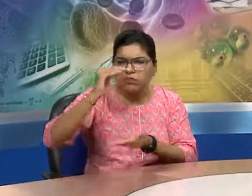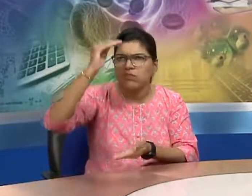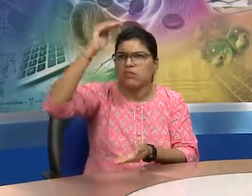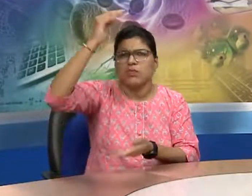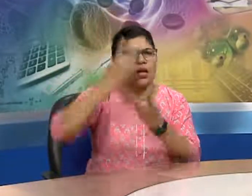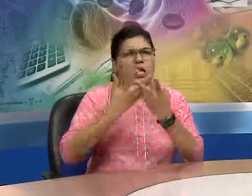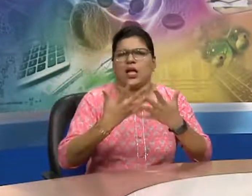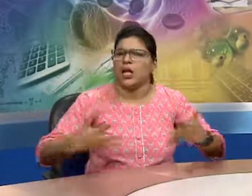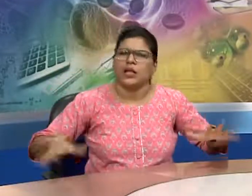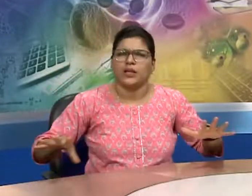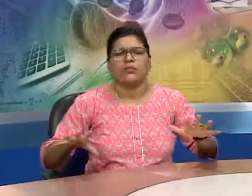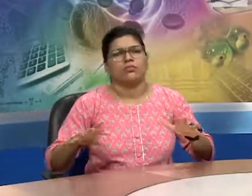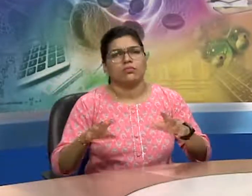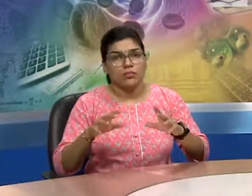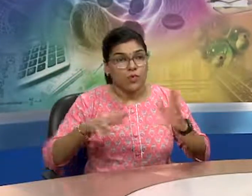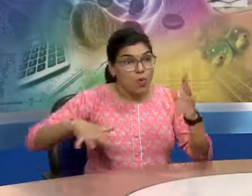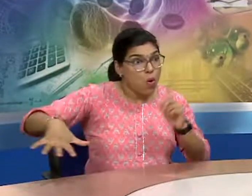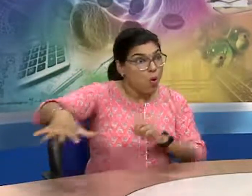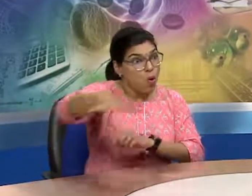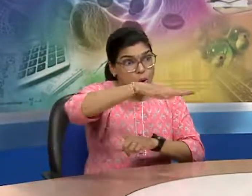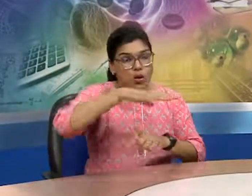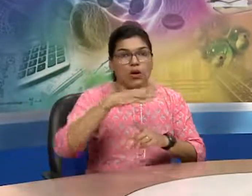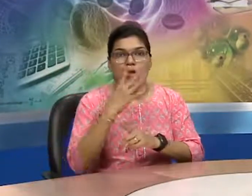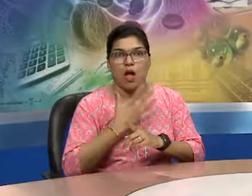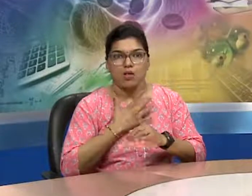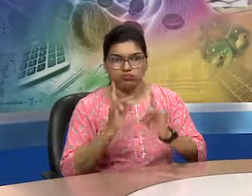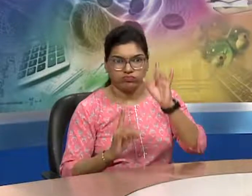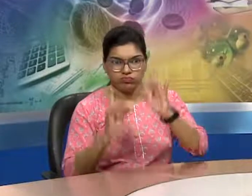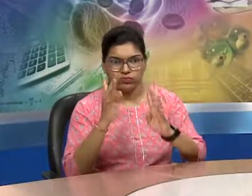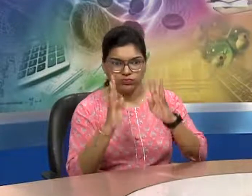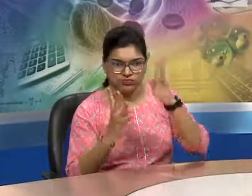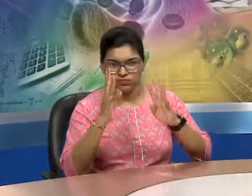word is not vegetable. This is different from vegetable.